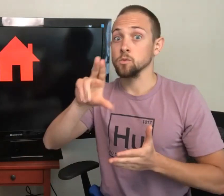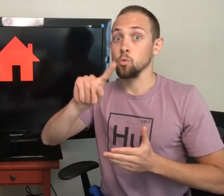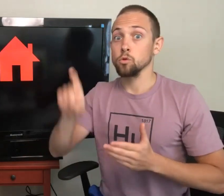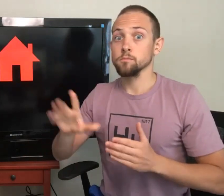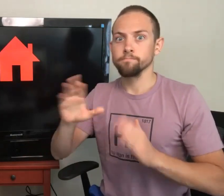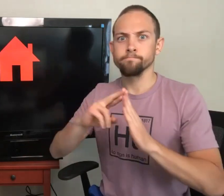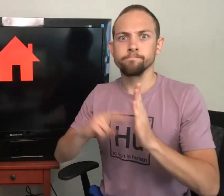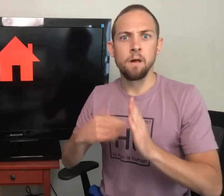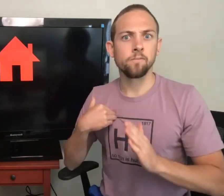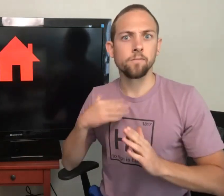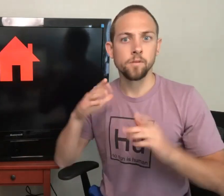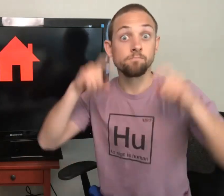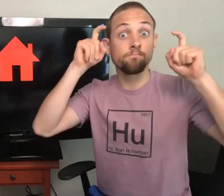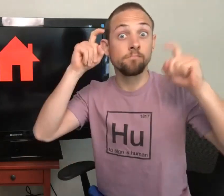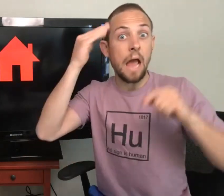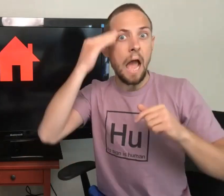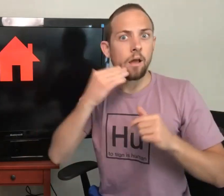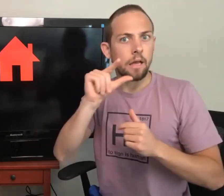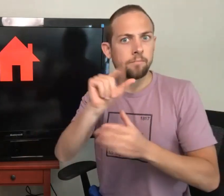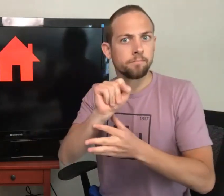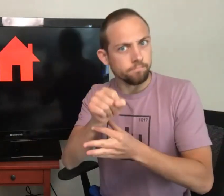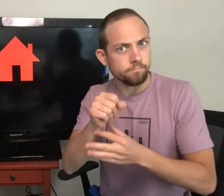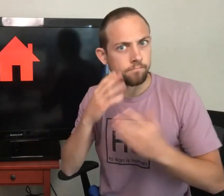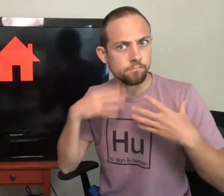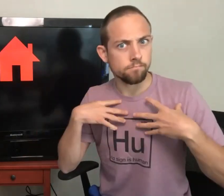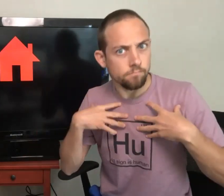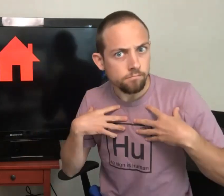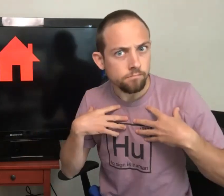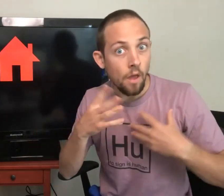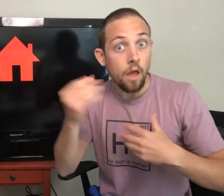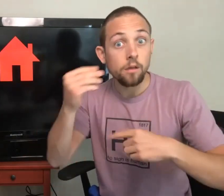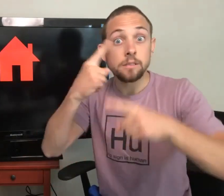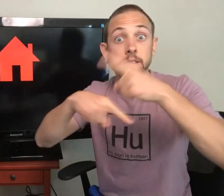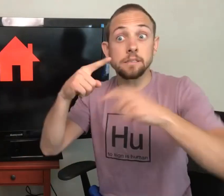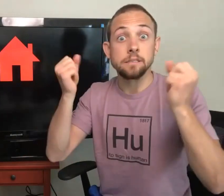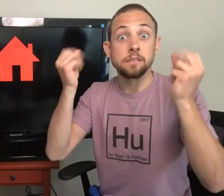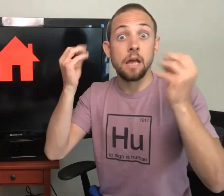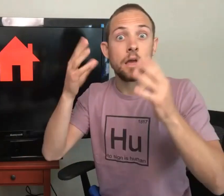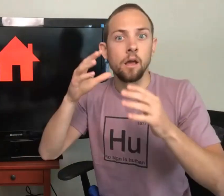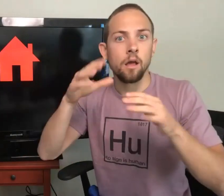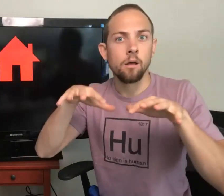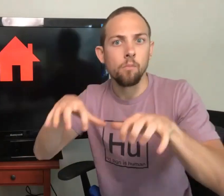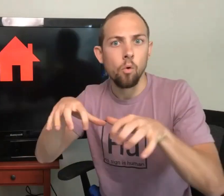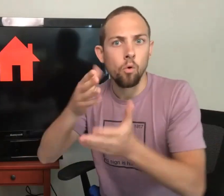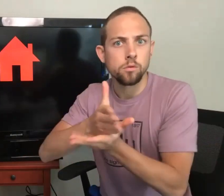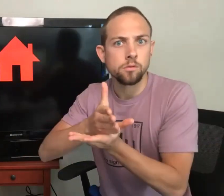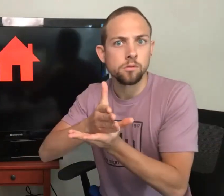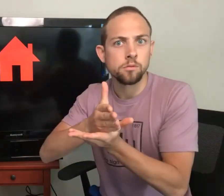a question. But also notice there's an additional rule with ASL grammar and a yes, no question. The